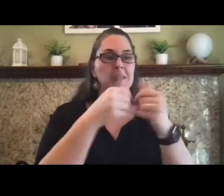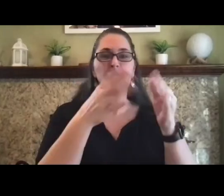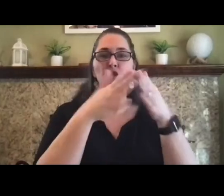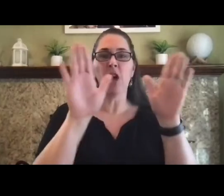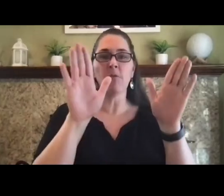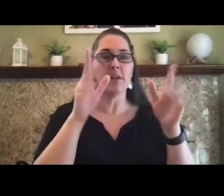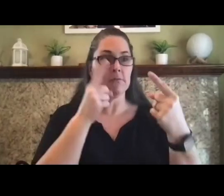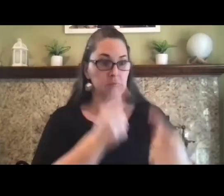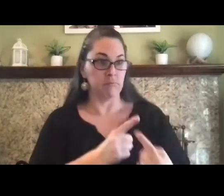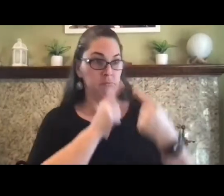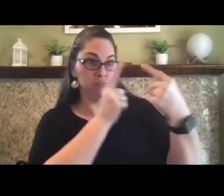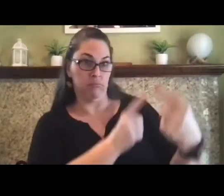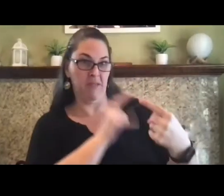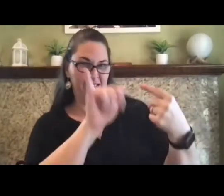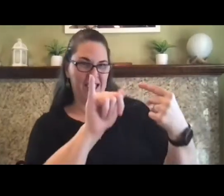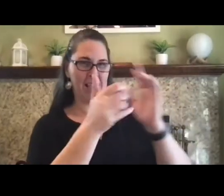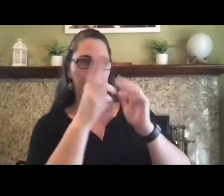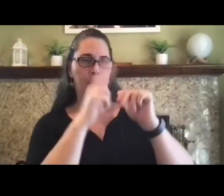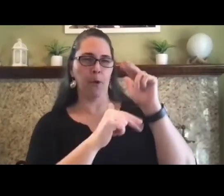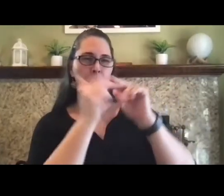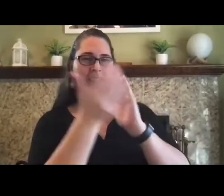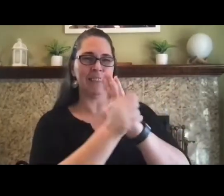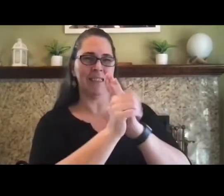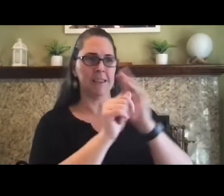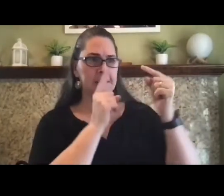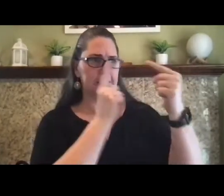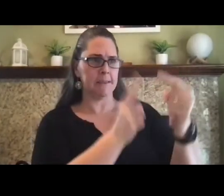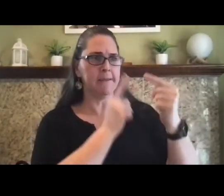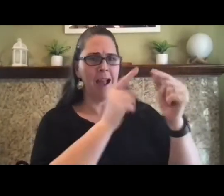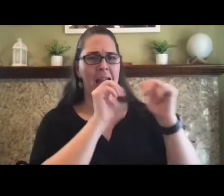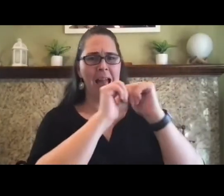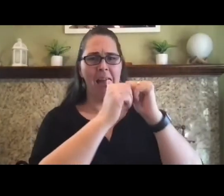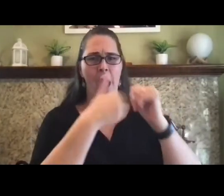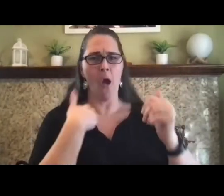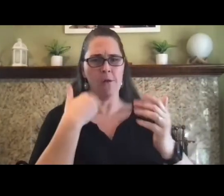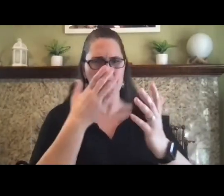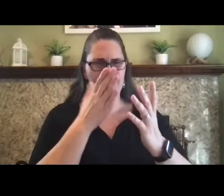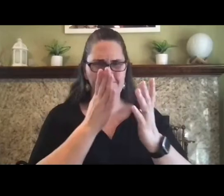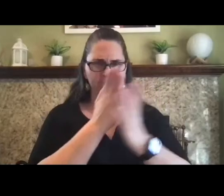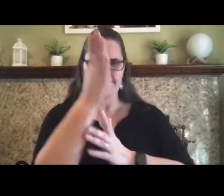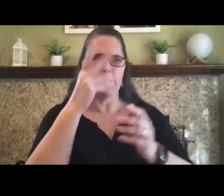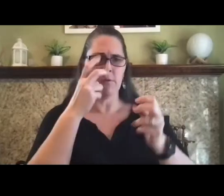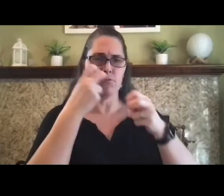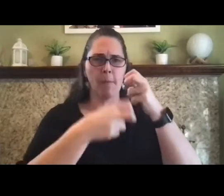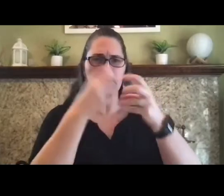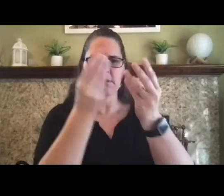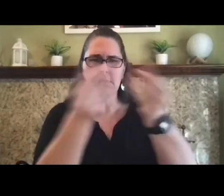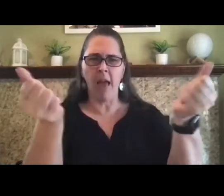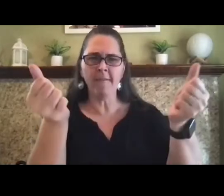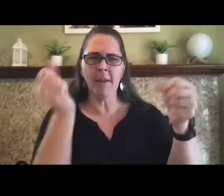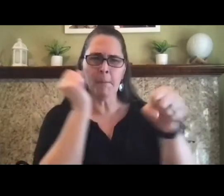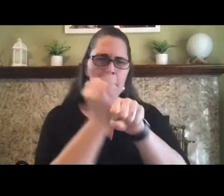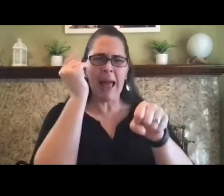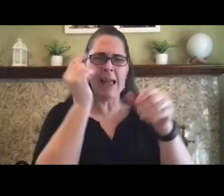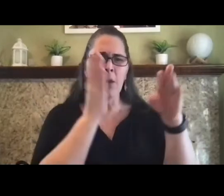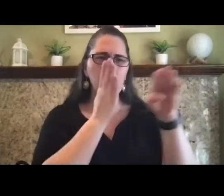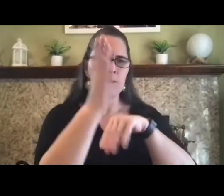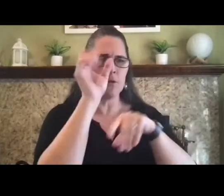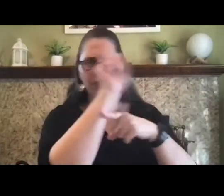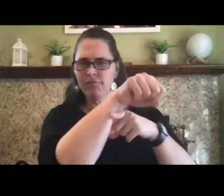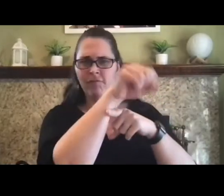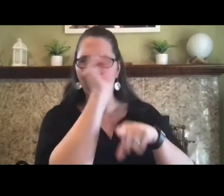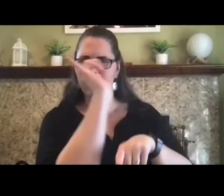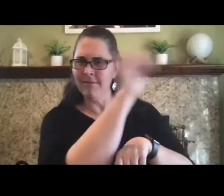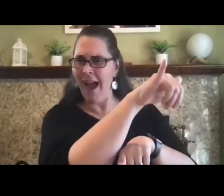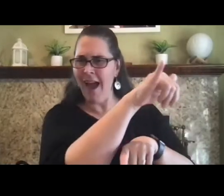You know the feeling, right? It's the same idea with this. Video games in general help you as you struggle to navigate and strategize,